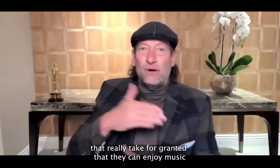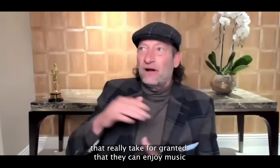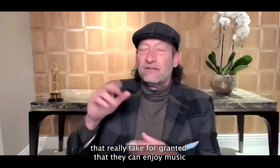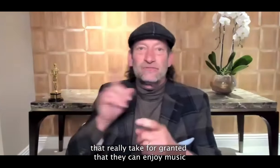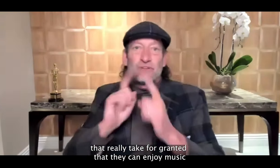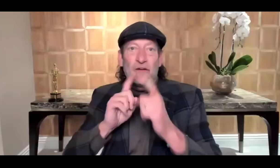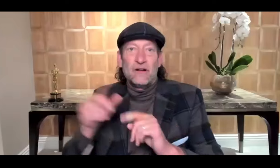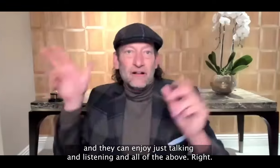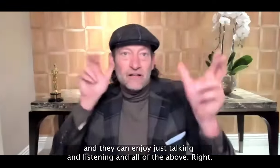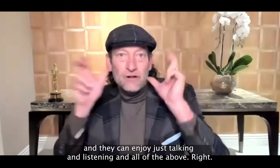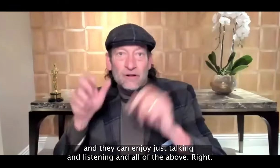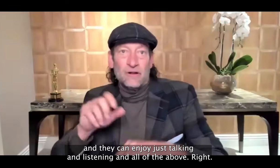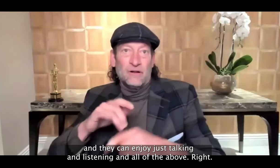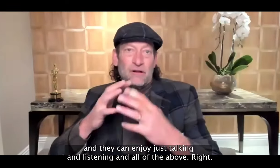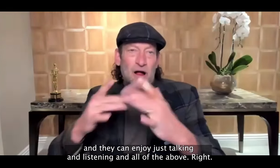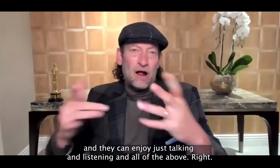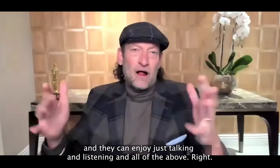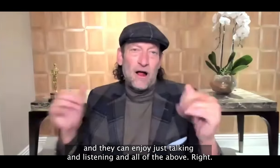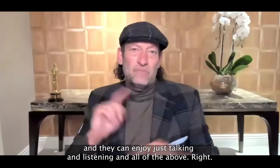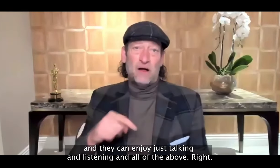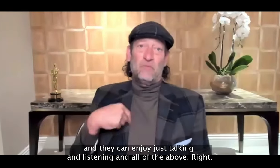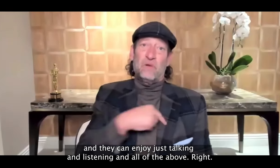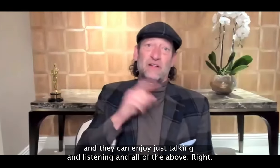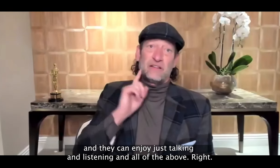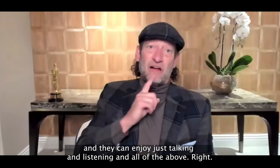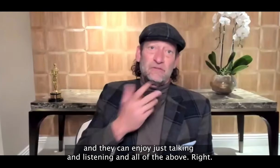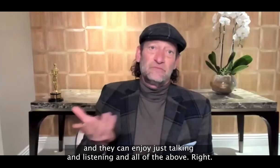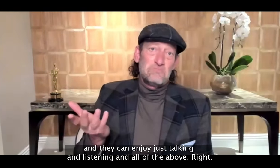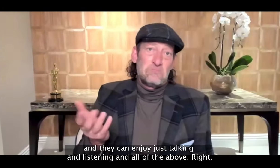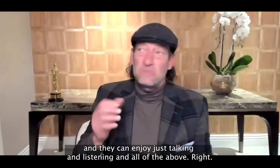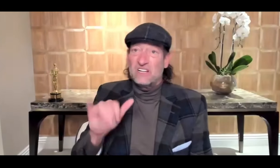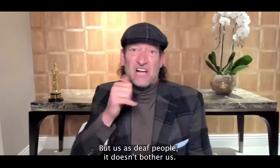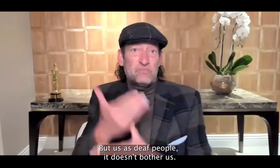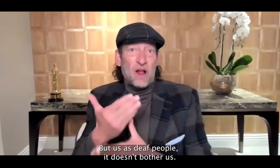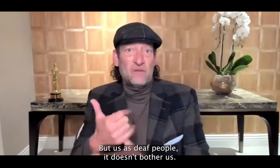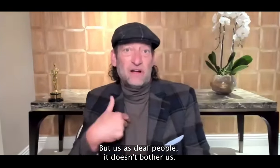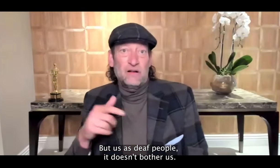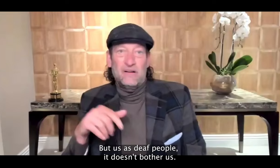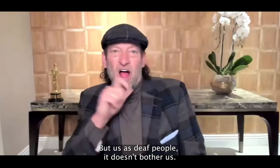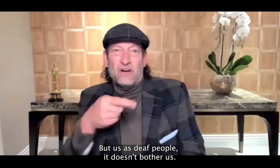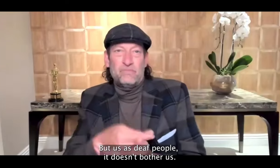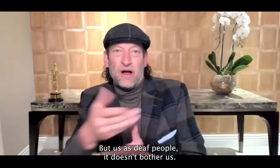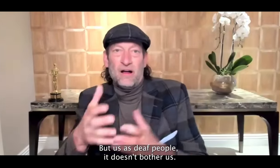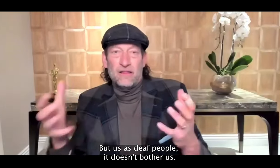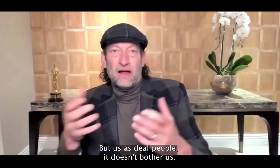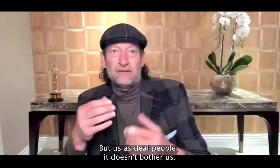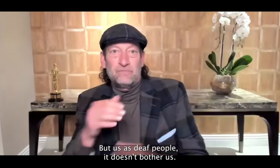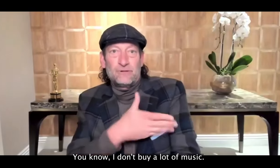enjoy music and they can enjoy just talking and listening and all of the above, right? But us as deaf people, it doesn't bother us. You